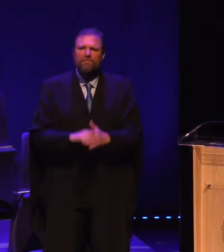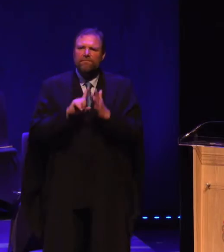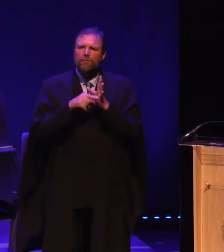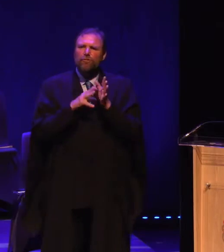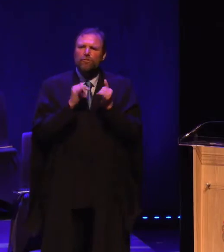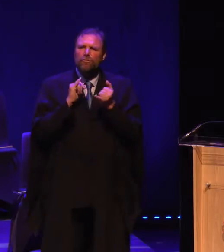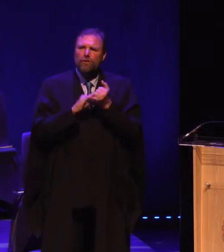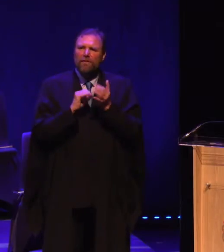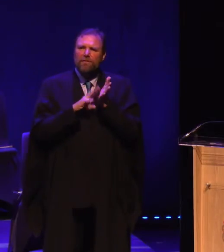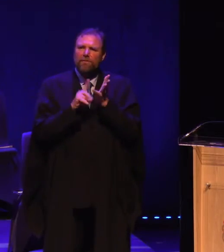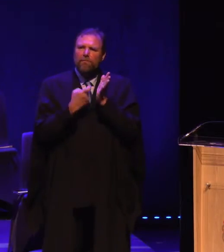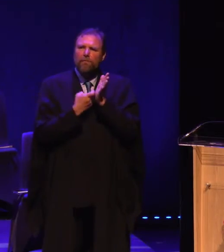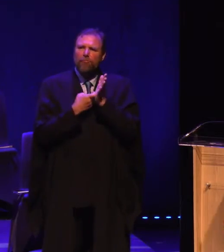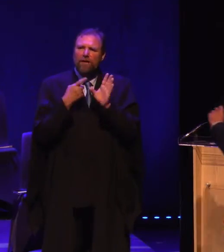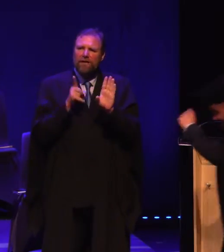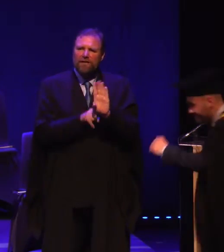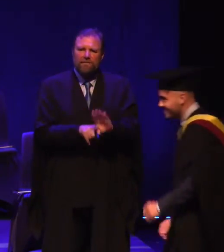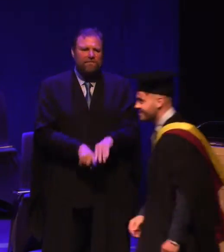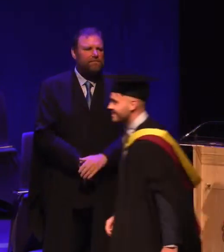James Murray.